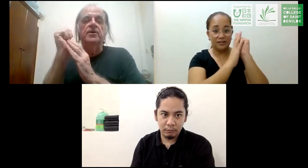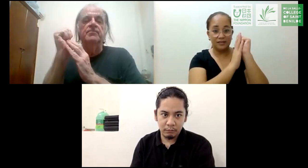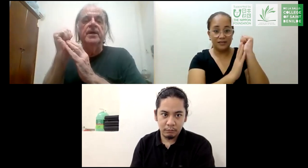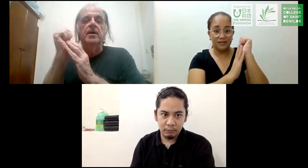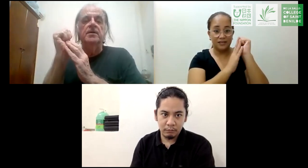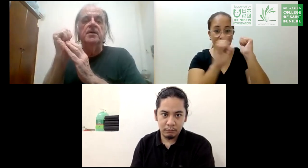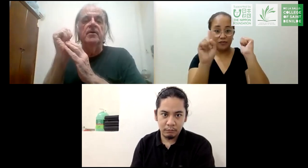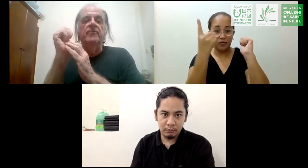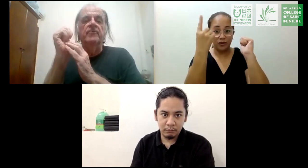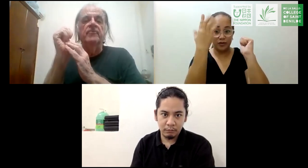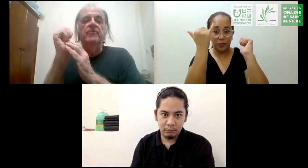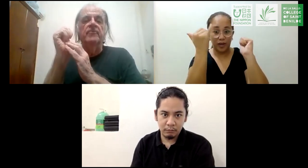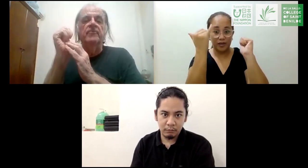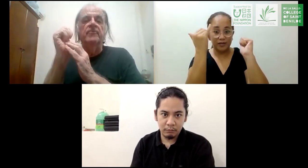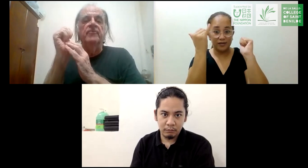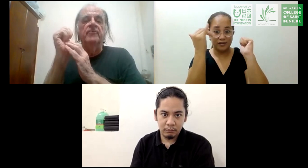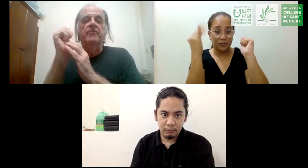goes first because of